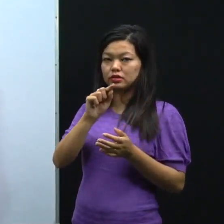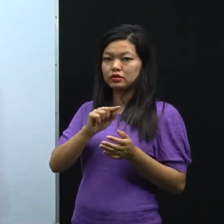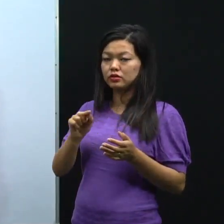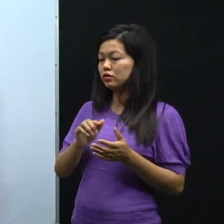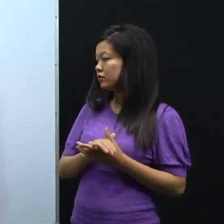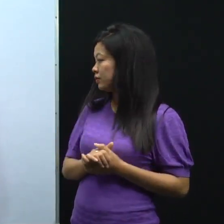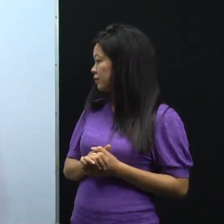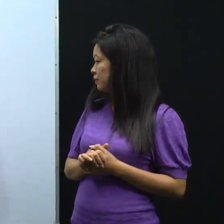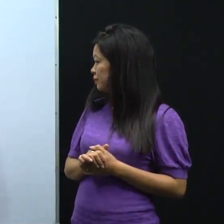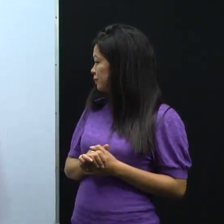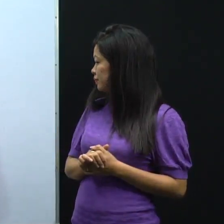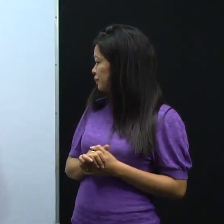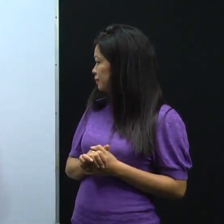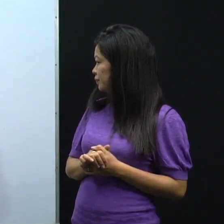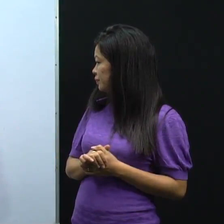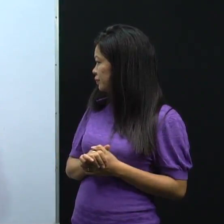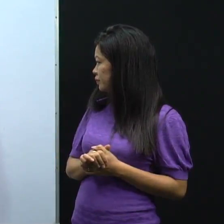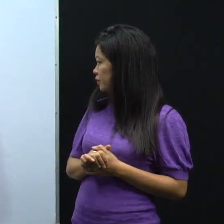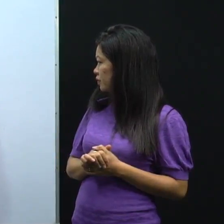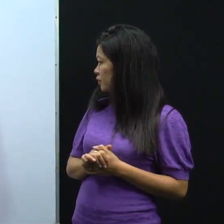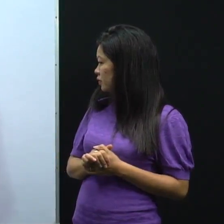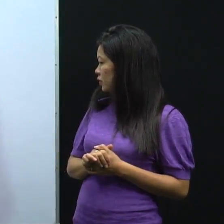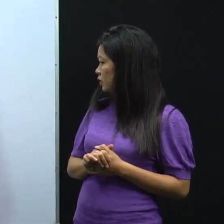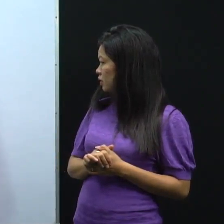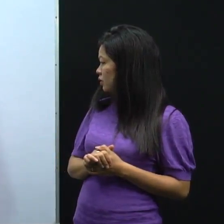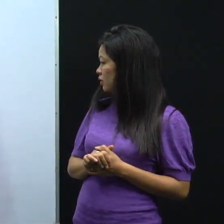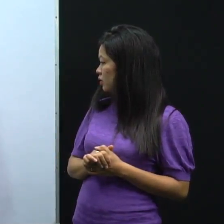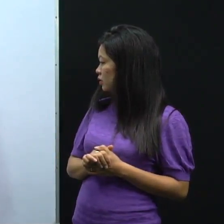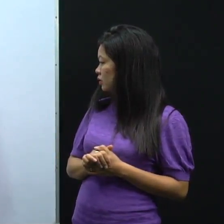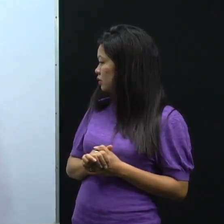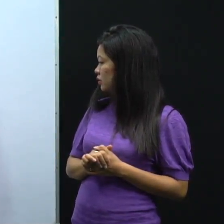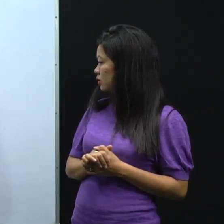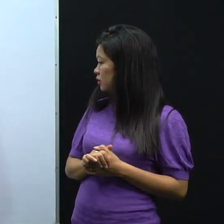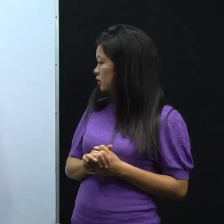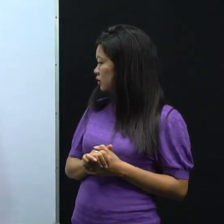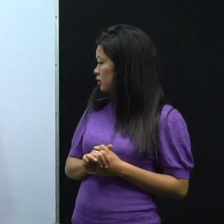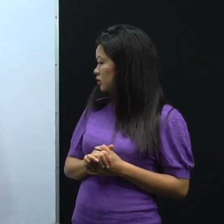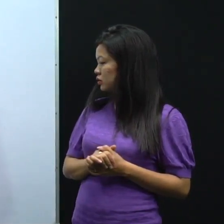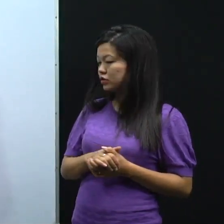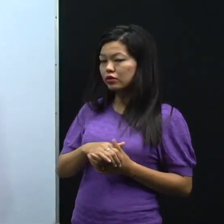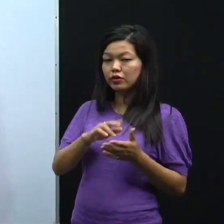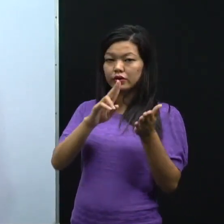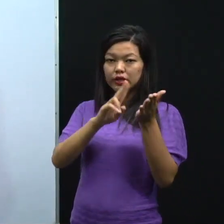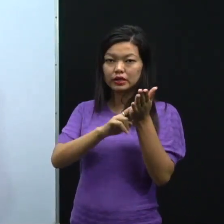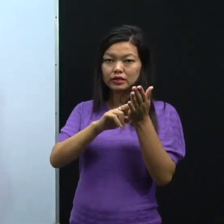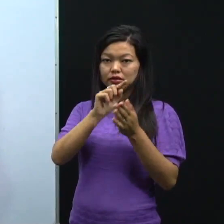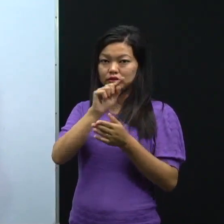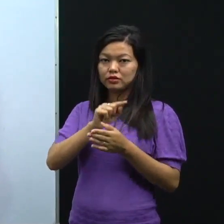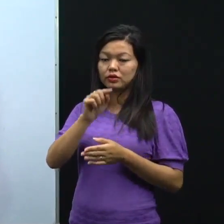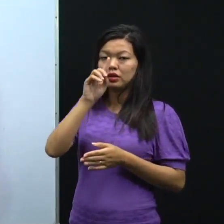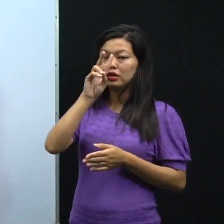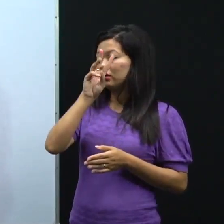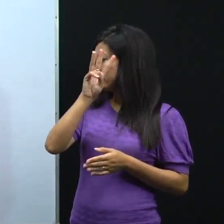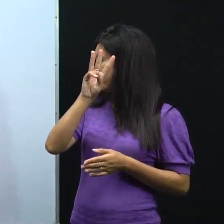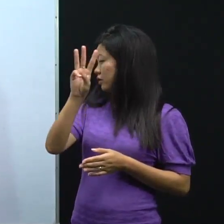6, 2, 16, 2, 3, 2, 8. Okay, so you can